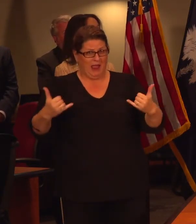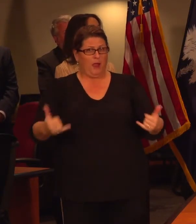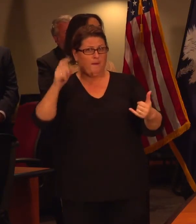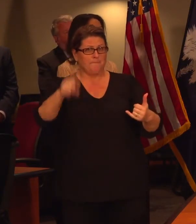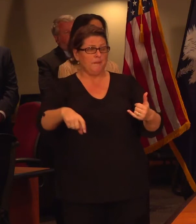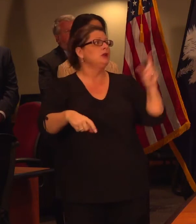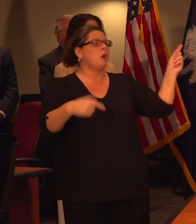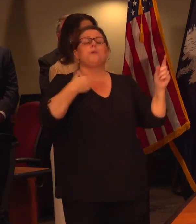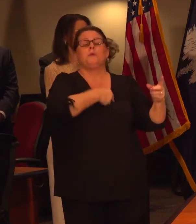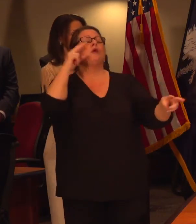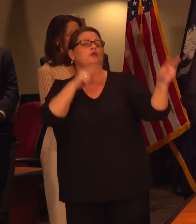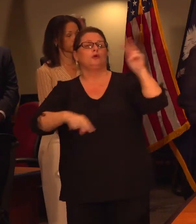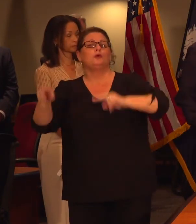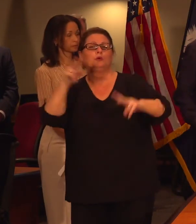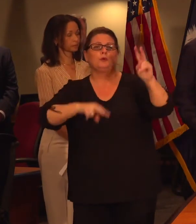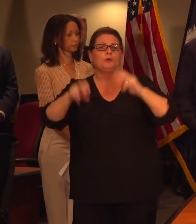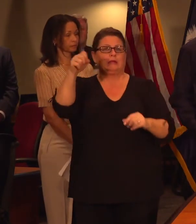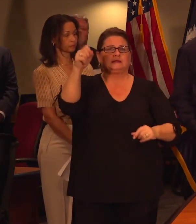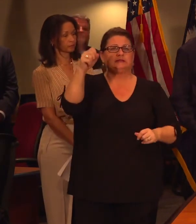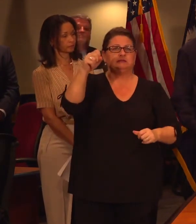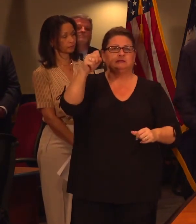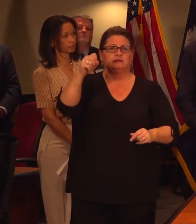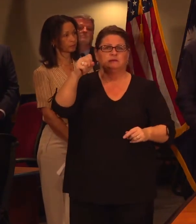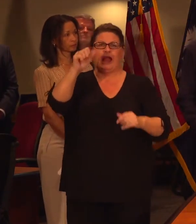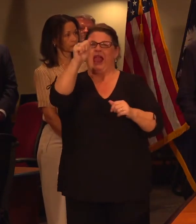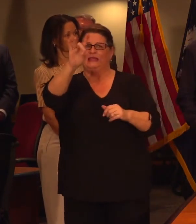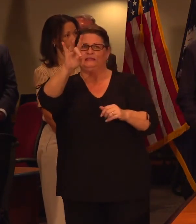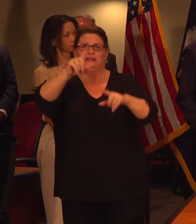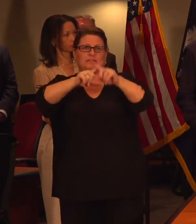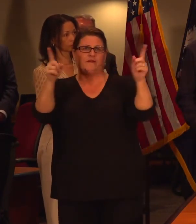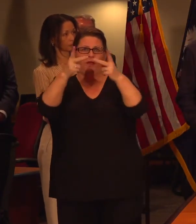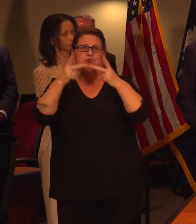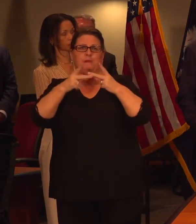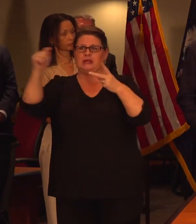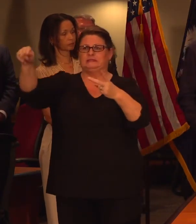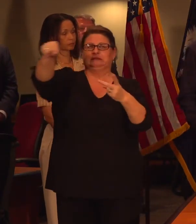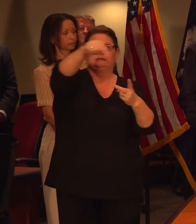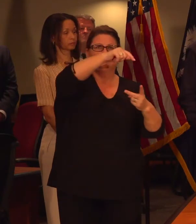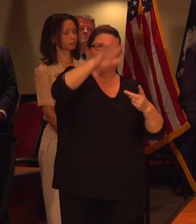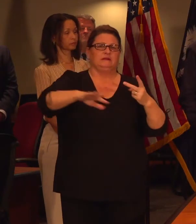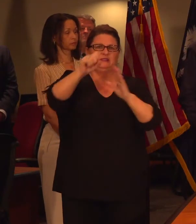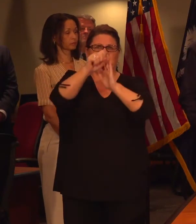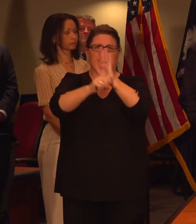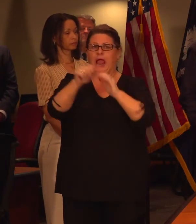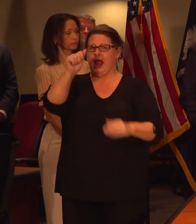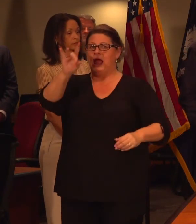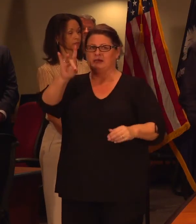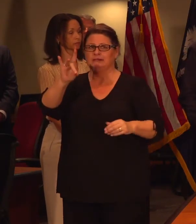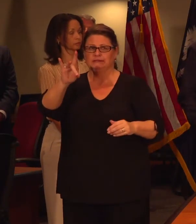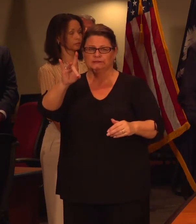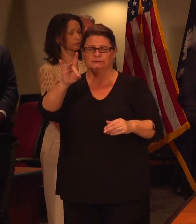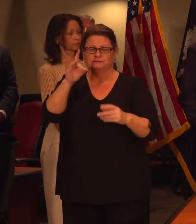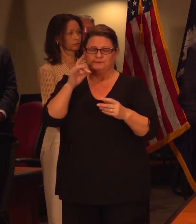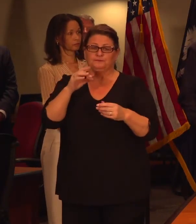We've assessed to date 18 facilities around the state, and these facilities that have either